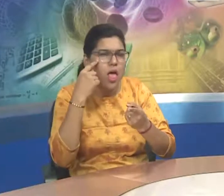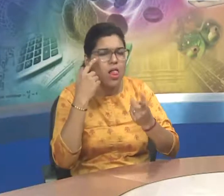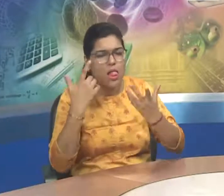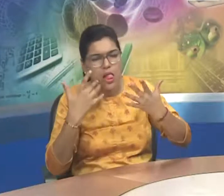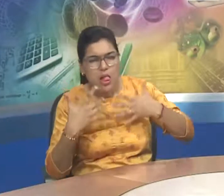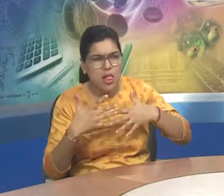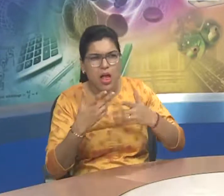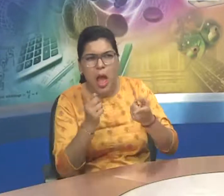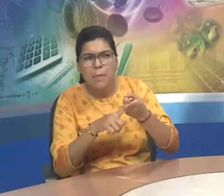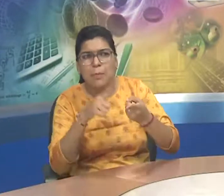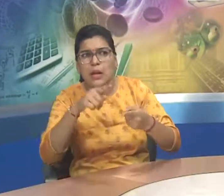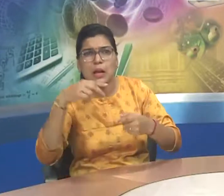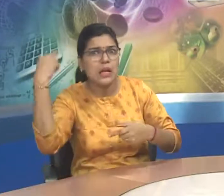8th cause